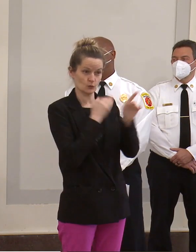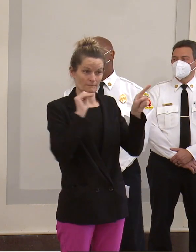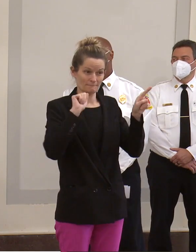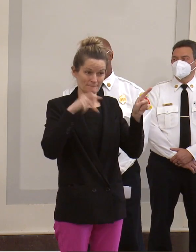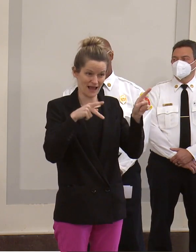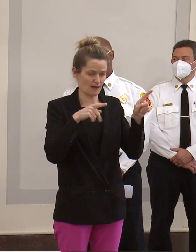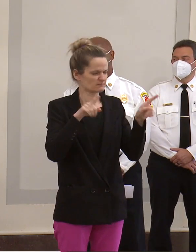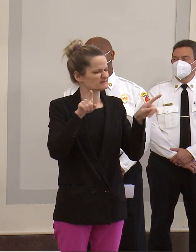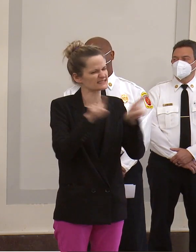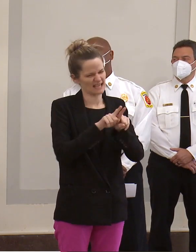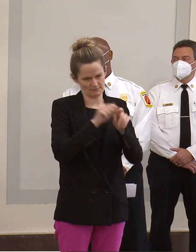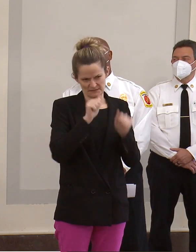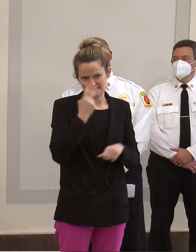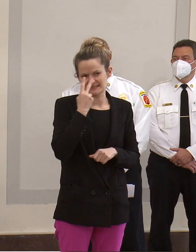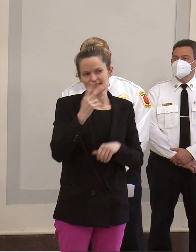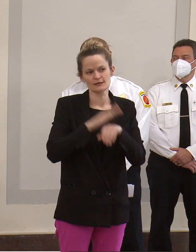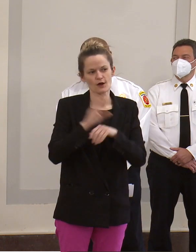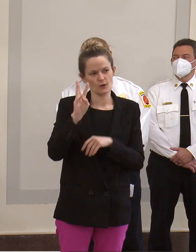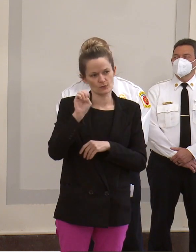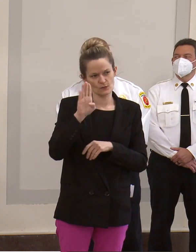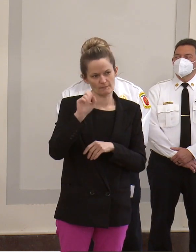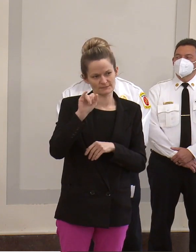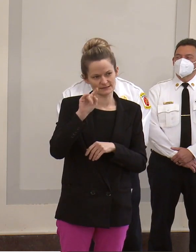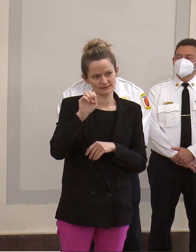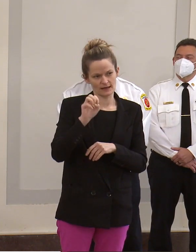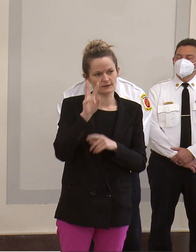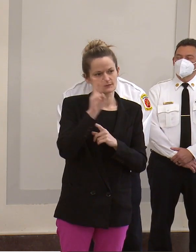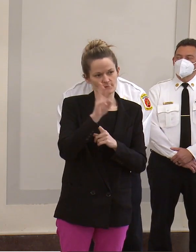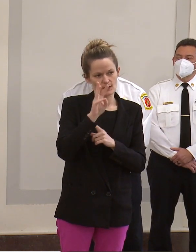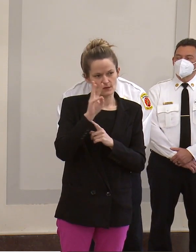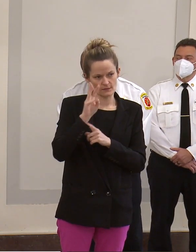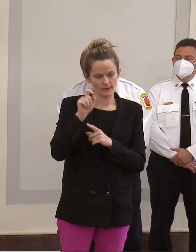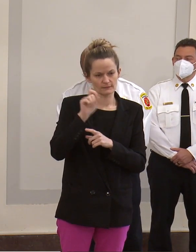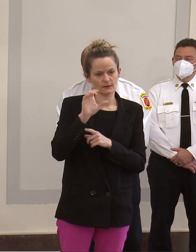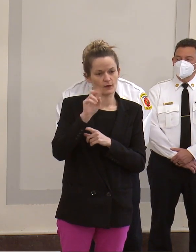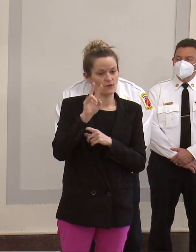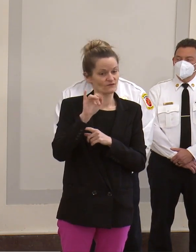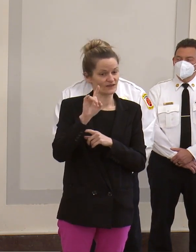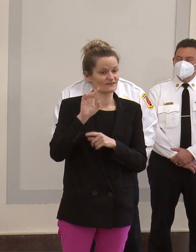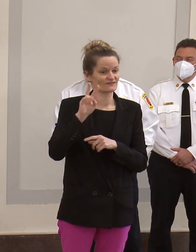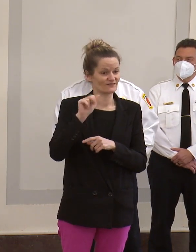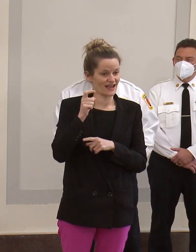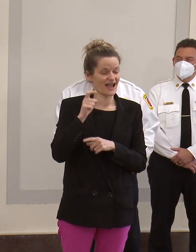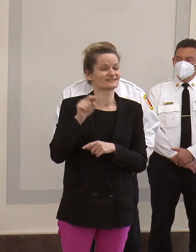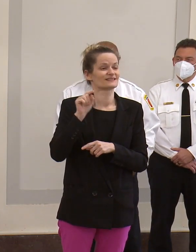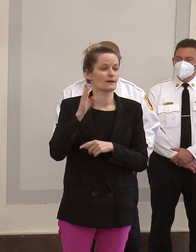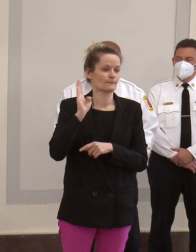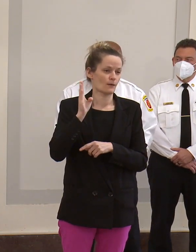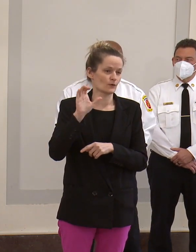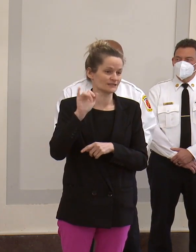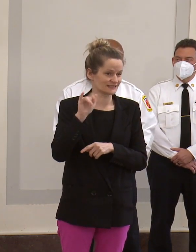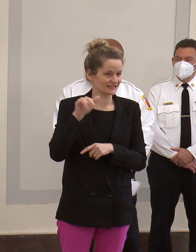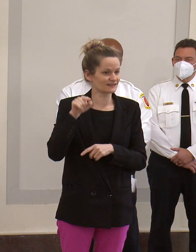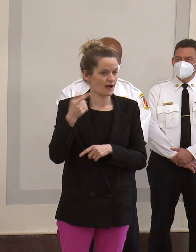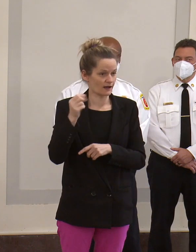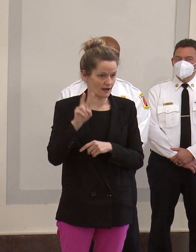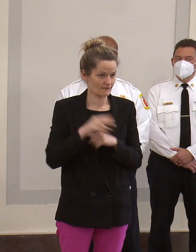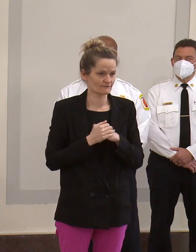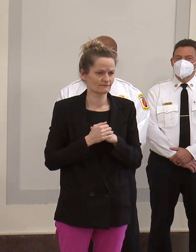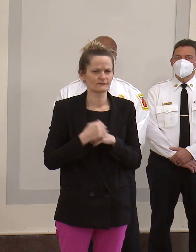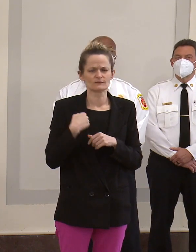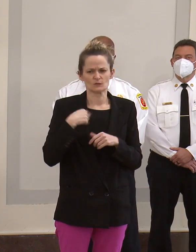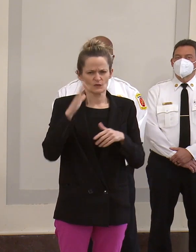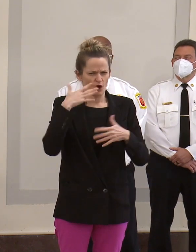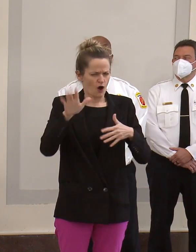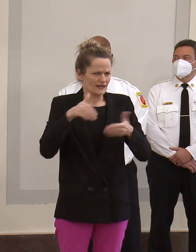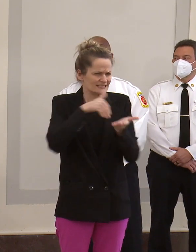coronavirus.baltimorecity.gov. One of the key features of this update includes the ability to overlay mobile vaccination clinics held by the Health Department,